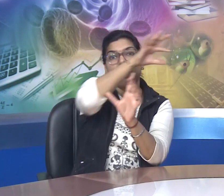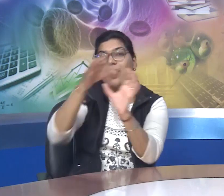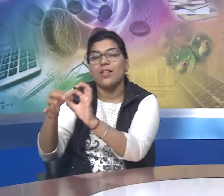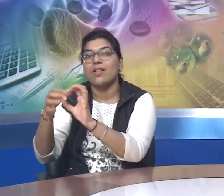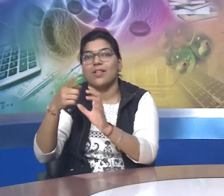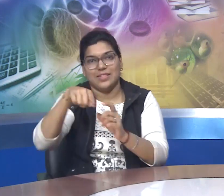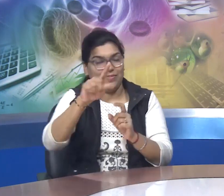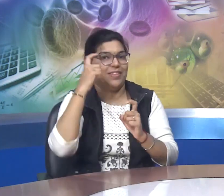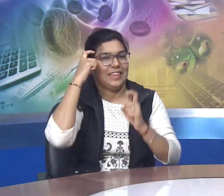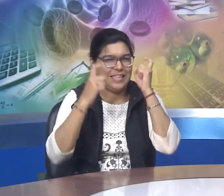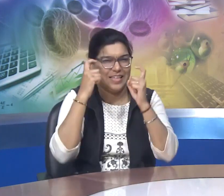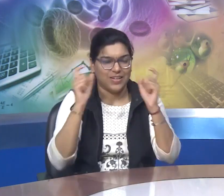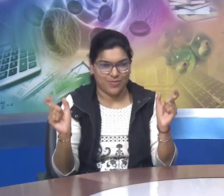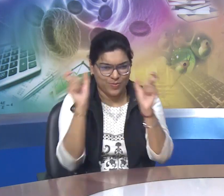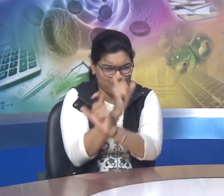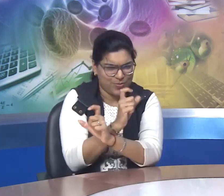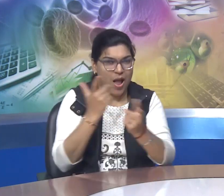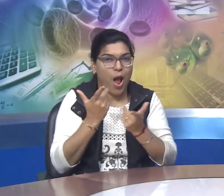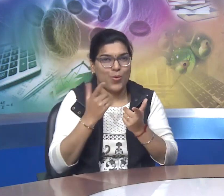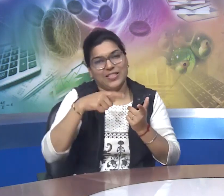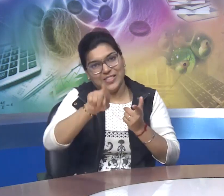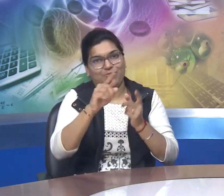You have to do it by yourself.